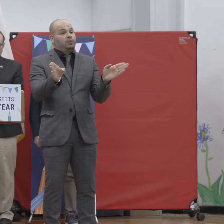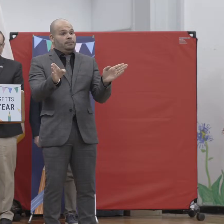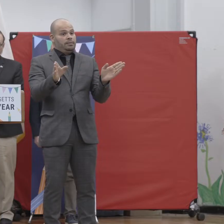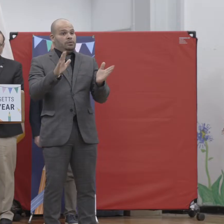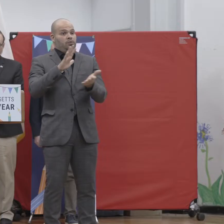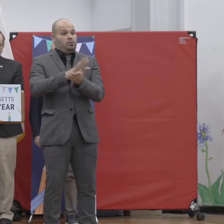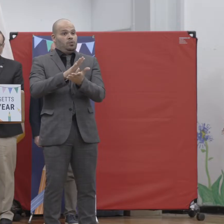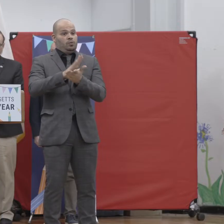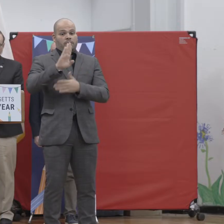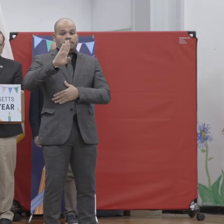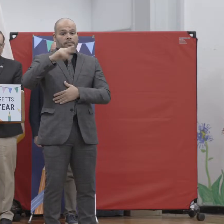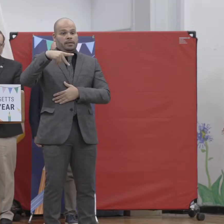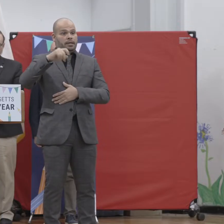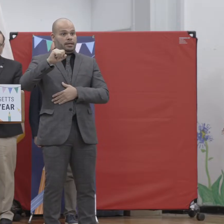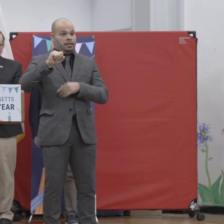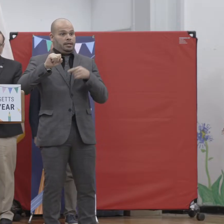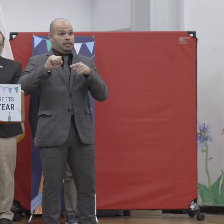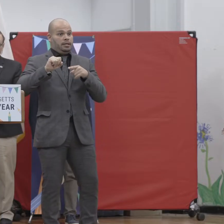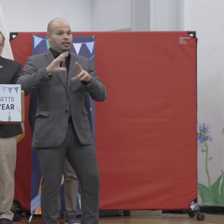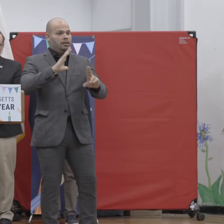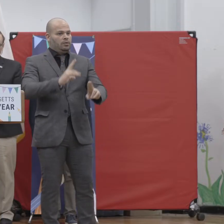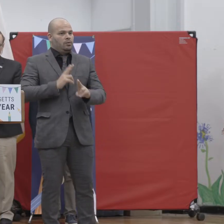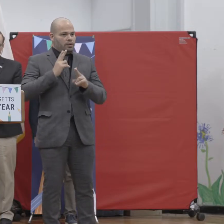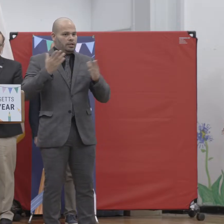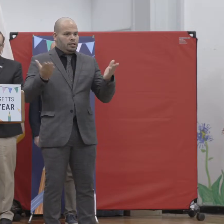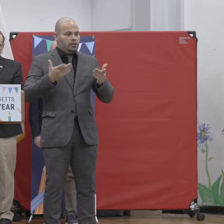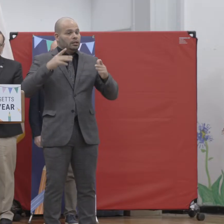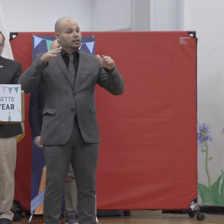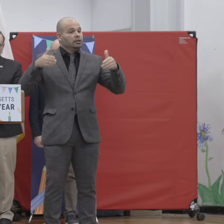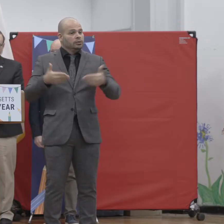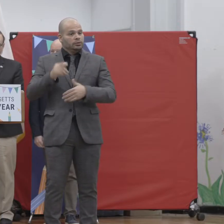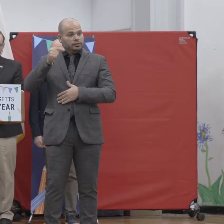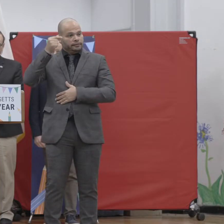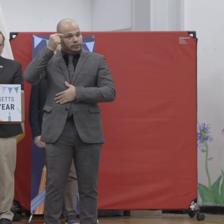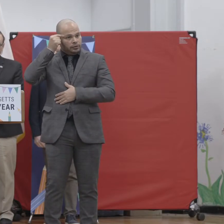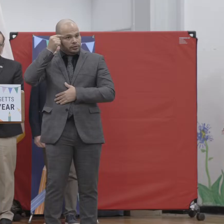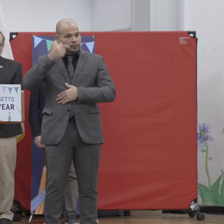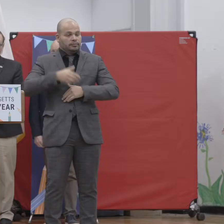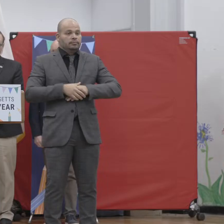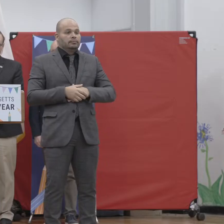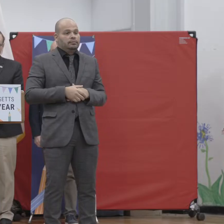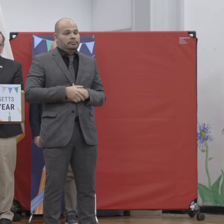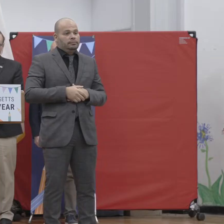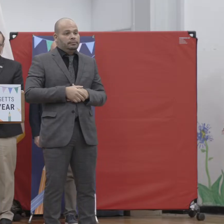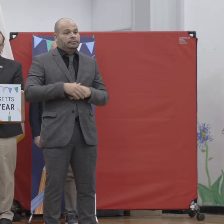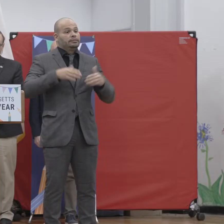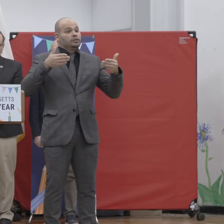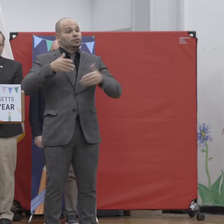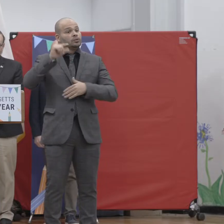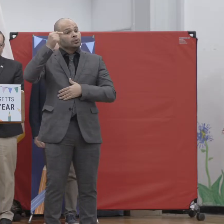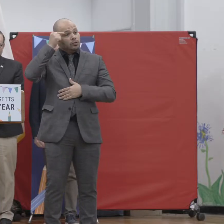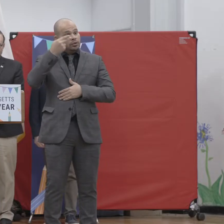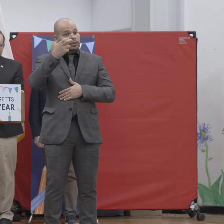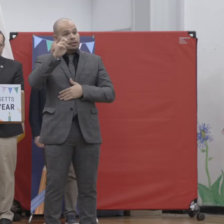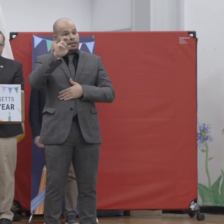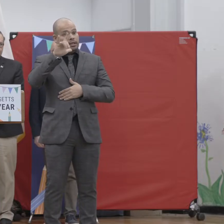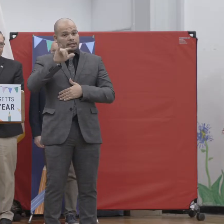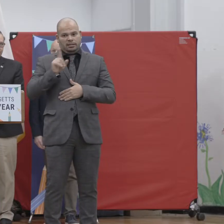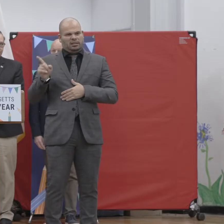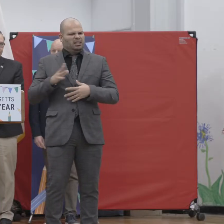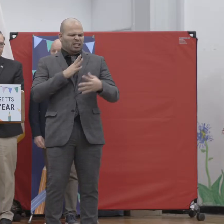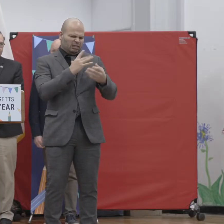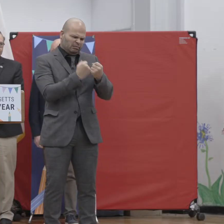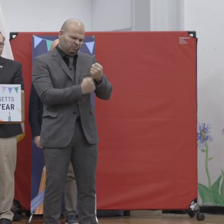introduce our governor. And our governor, Governor Healey, is somebody that's been a champion for our schools,